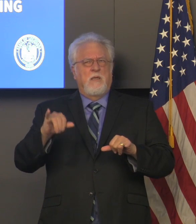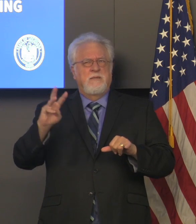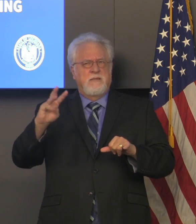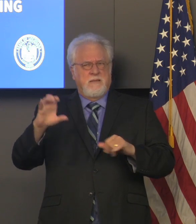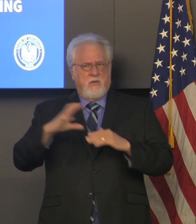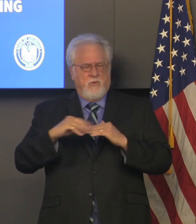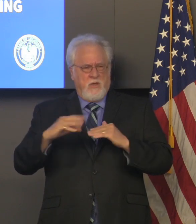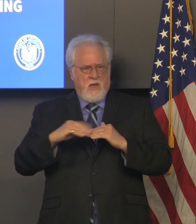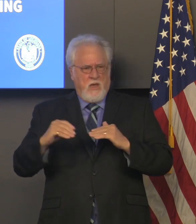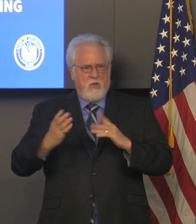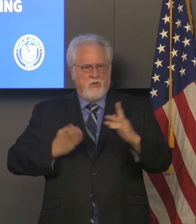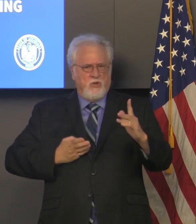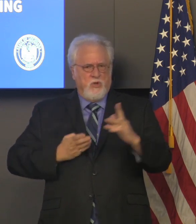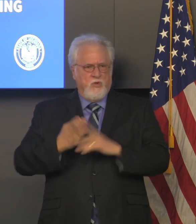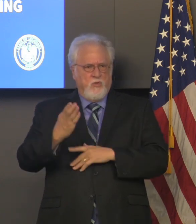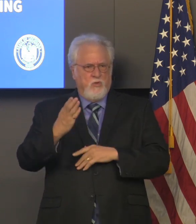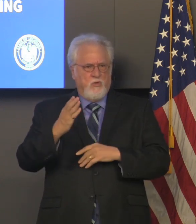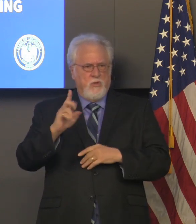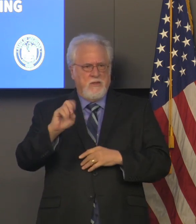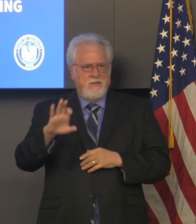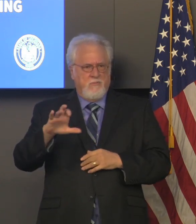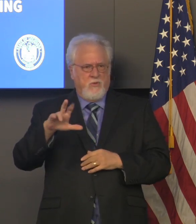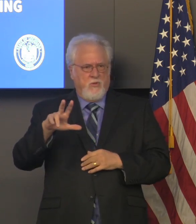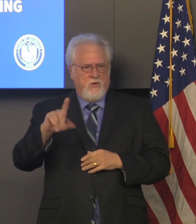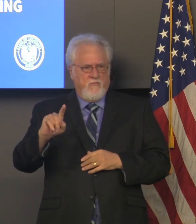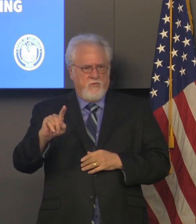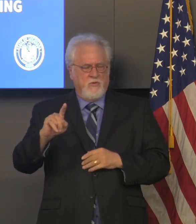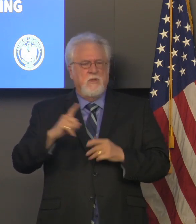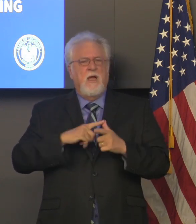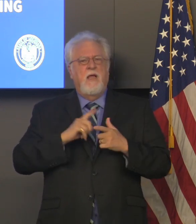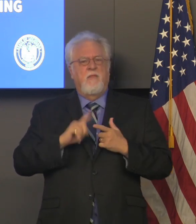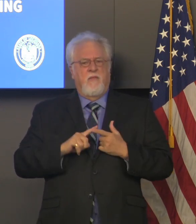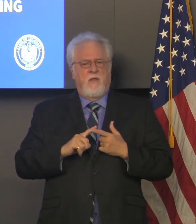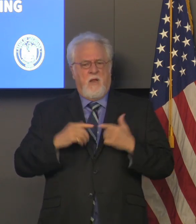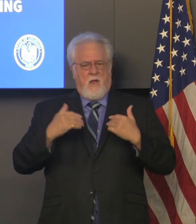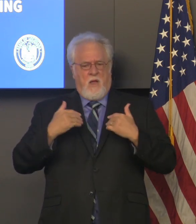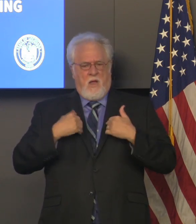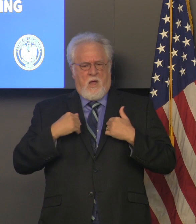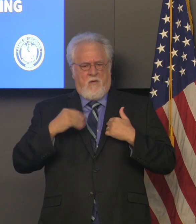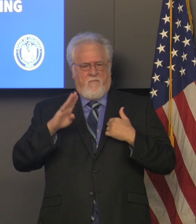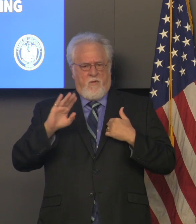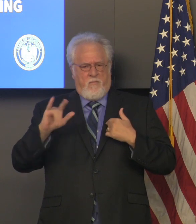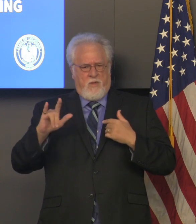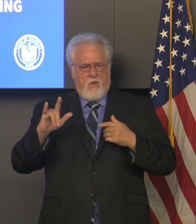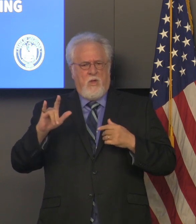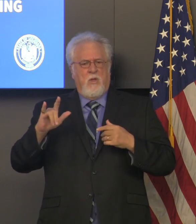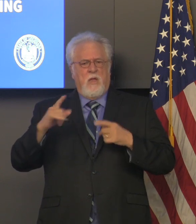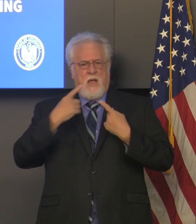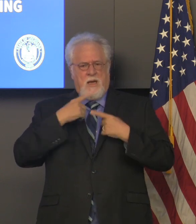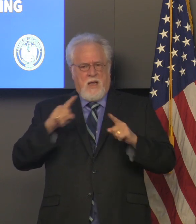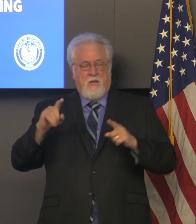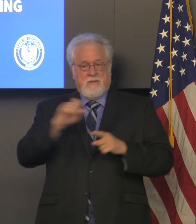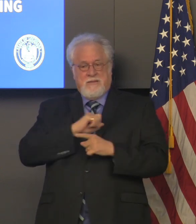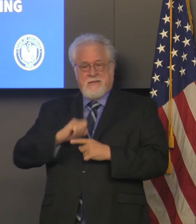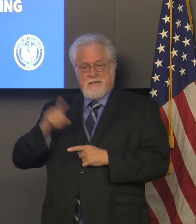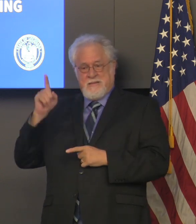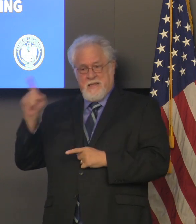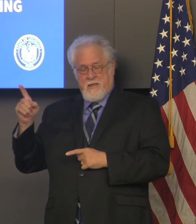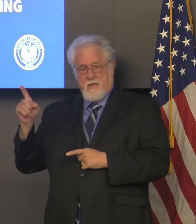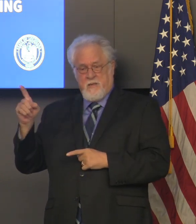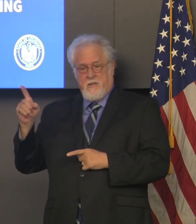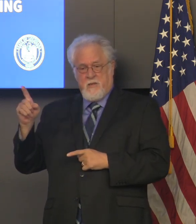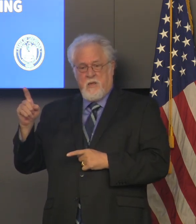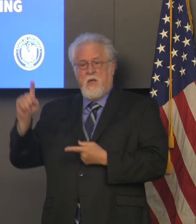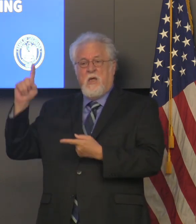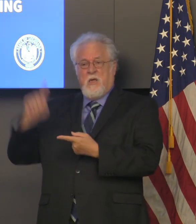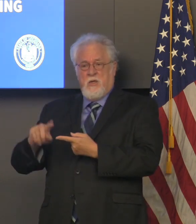$600 through the end of the year. And then you have a bill that's been announced in the Senate where it would